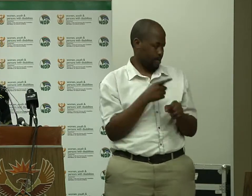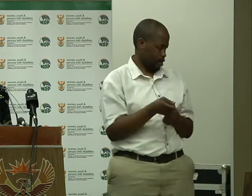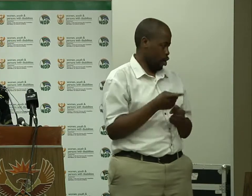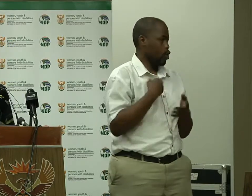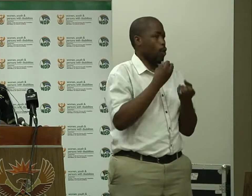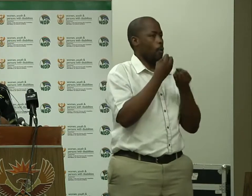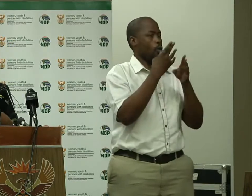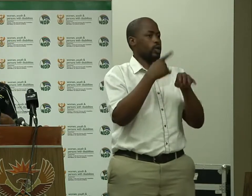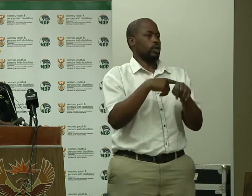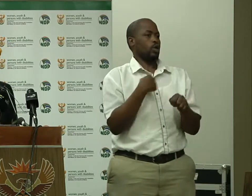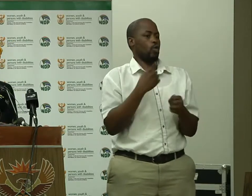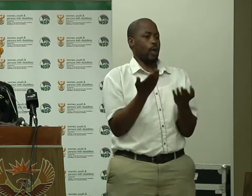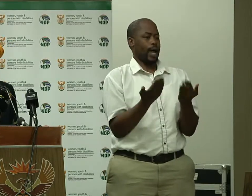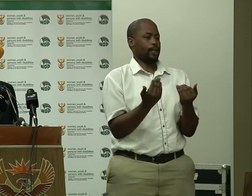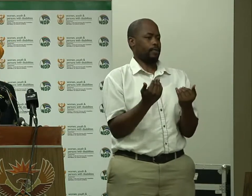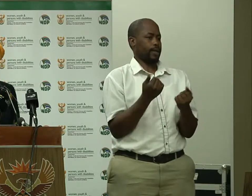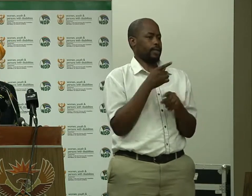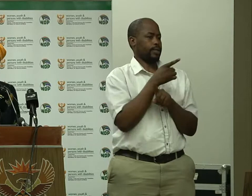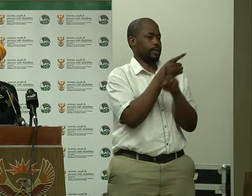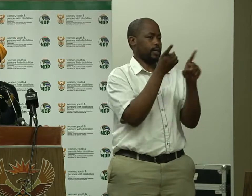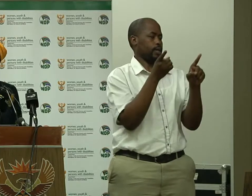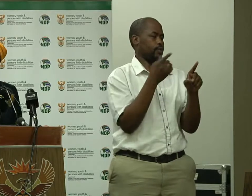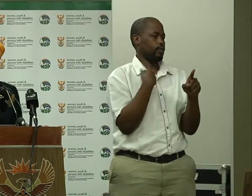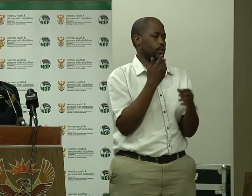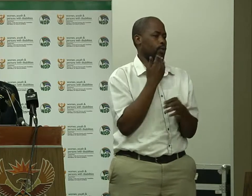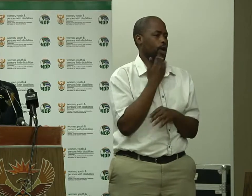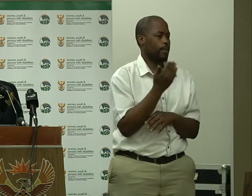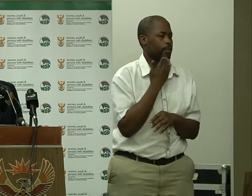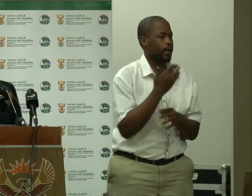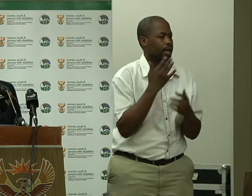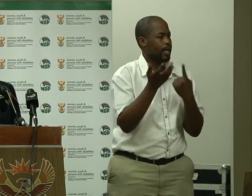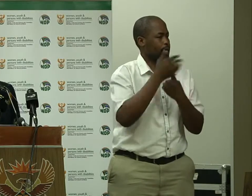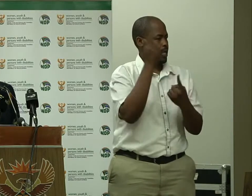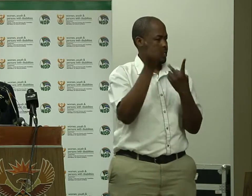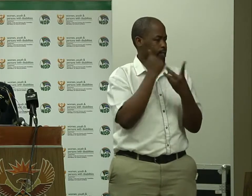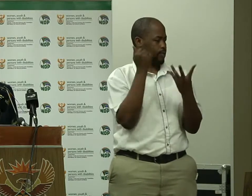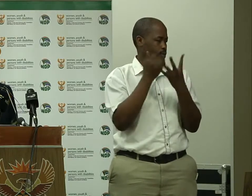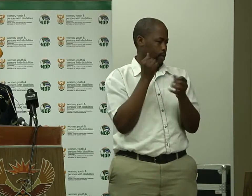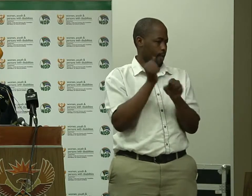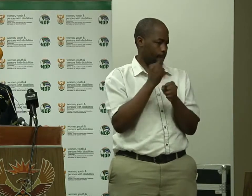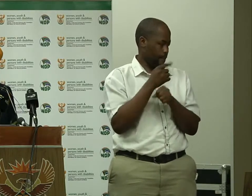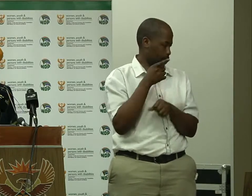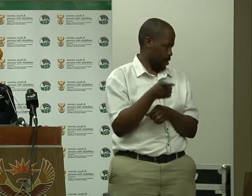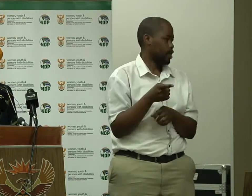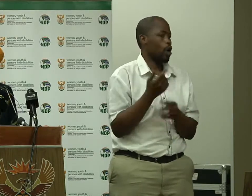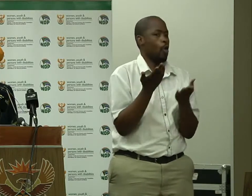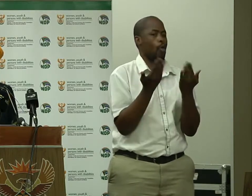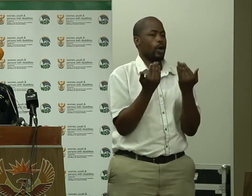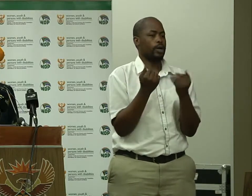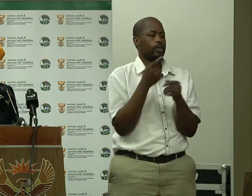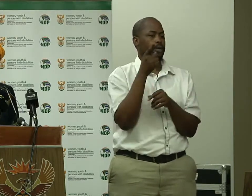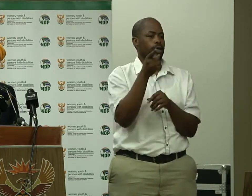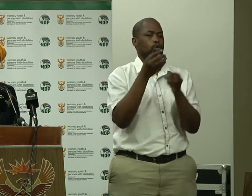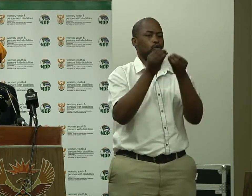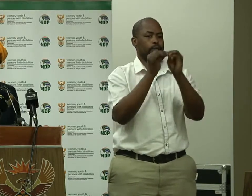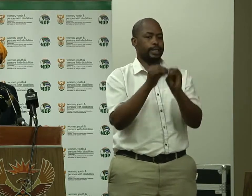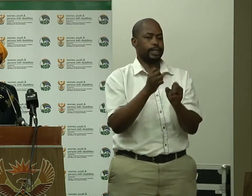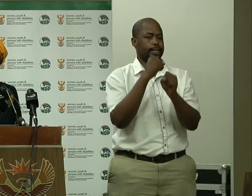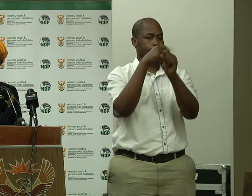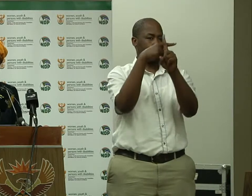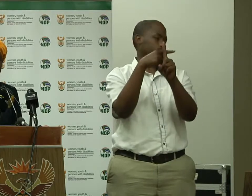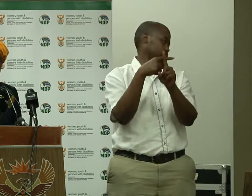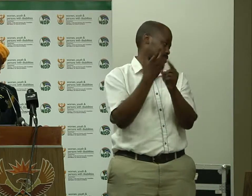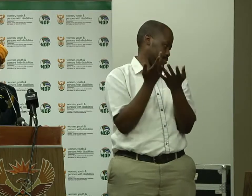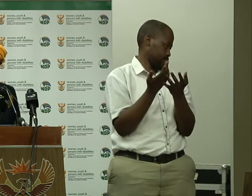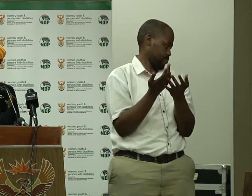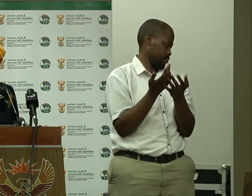much as we expect him to appreciate the achievements made, we expect him to set targets